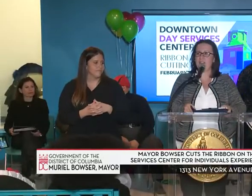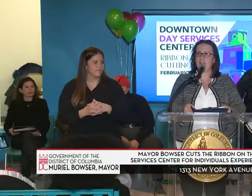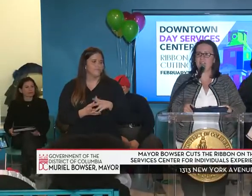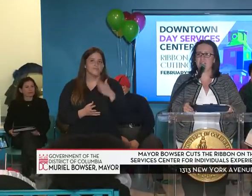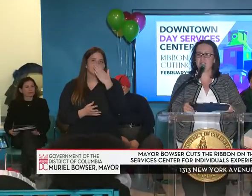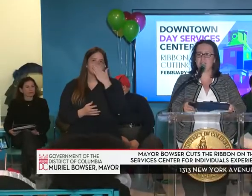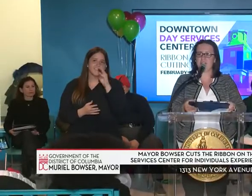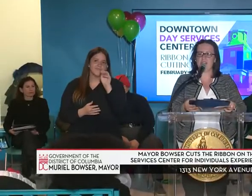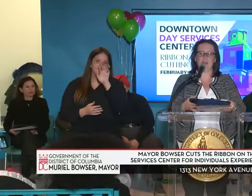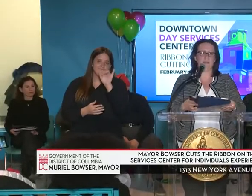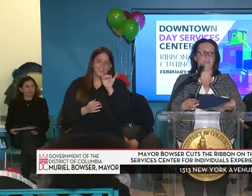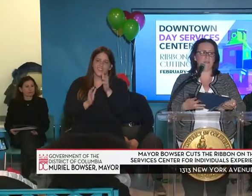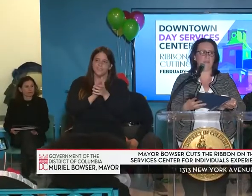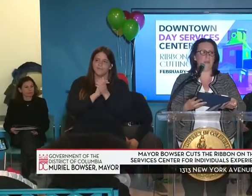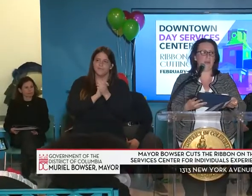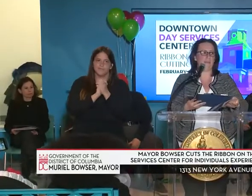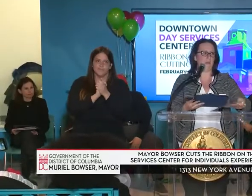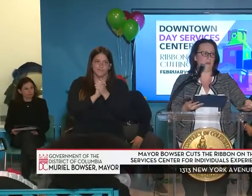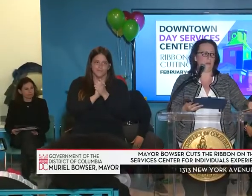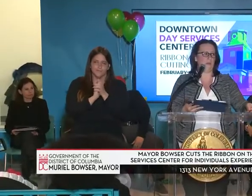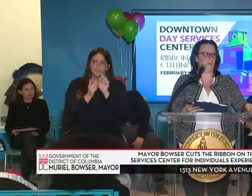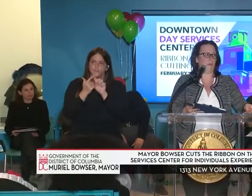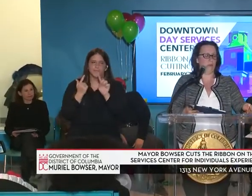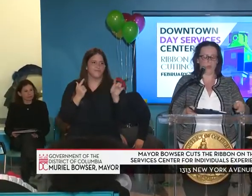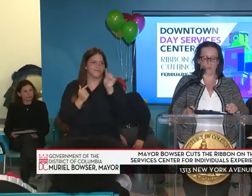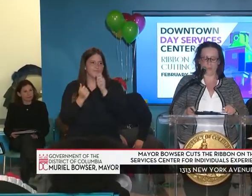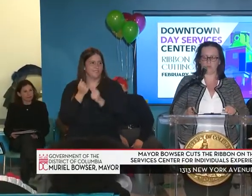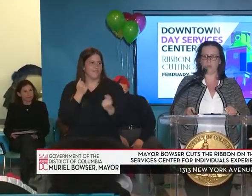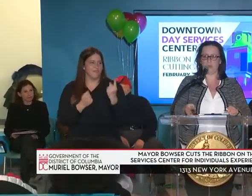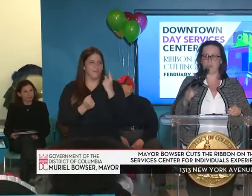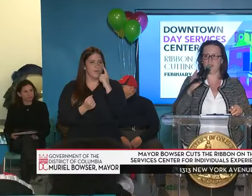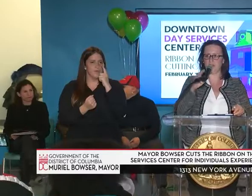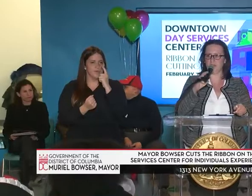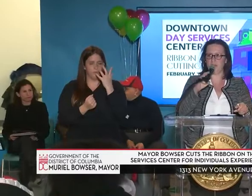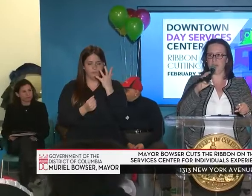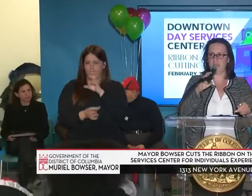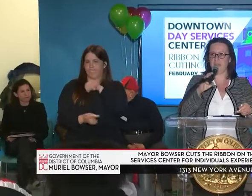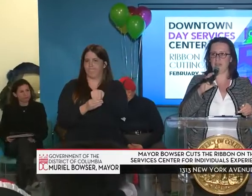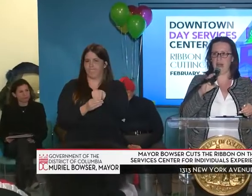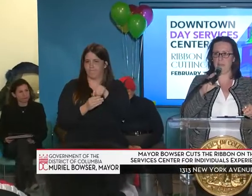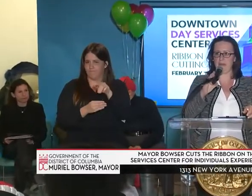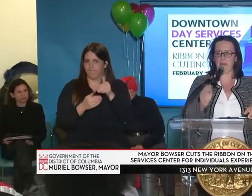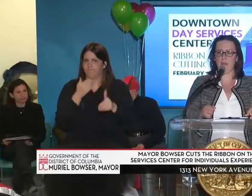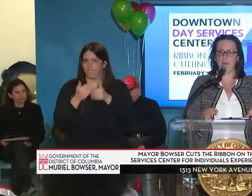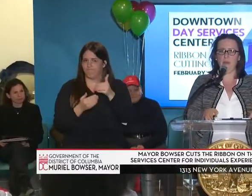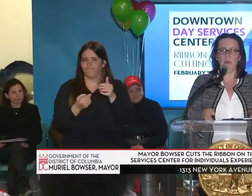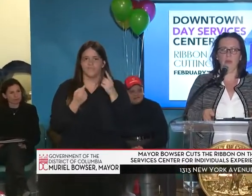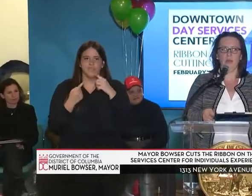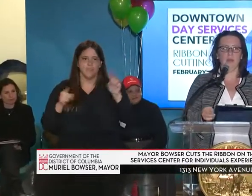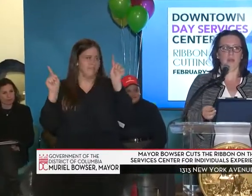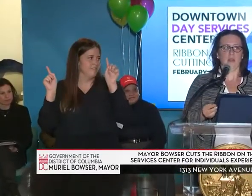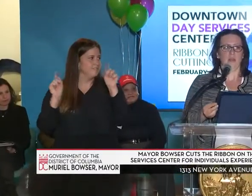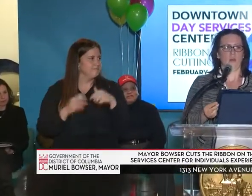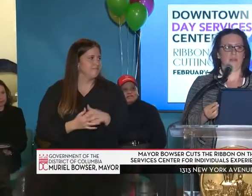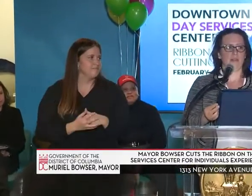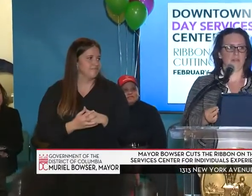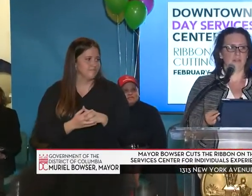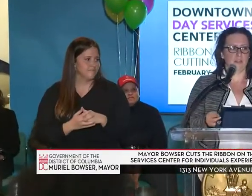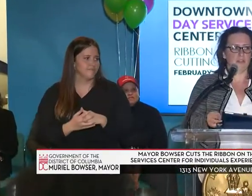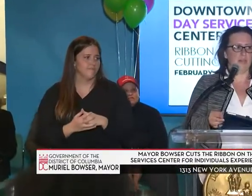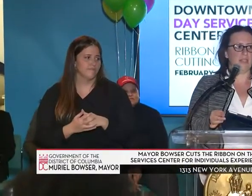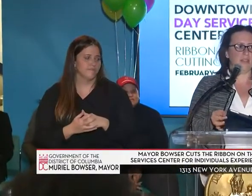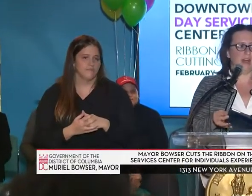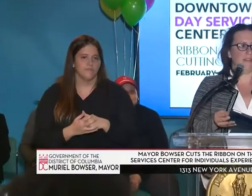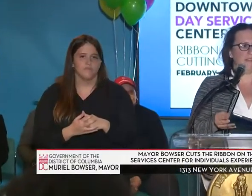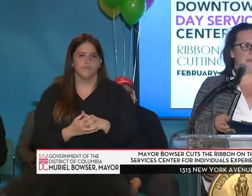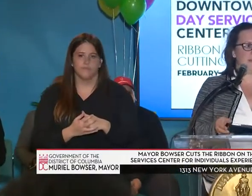Thank you, Mayor, and congratulations to everyone who was so essential in making this happen. You know, there